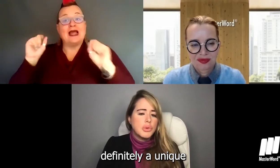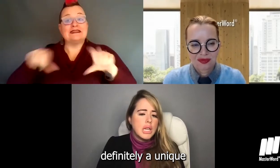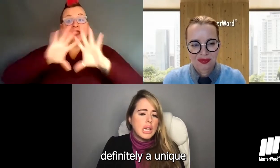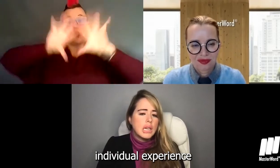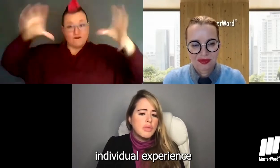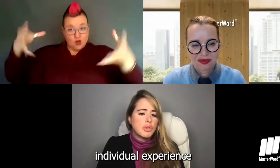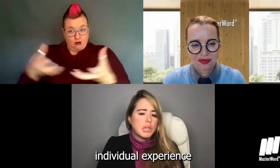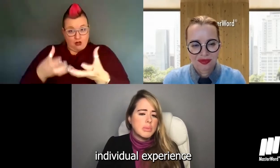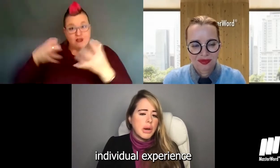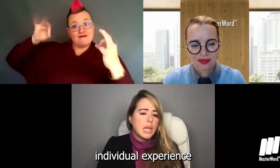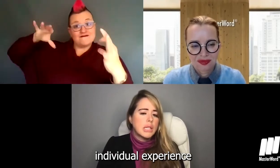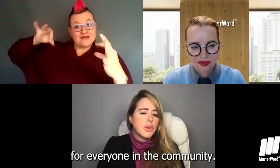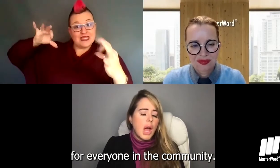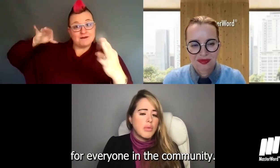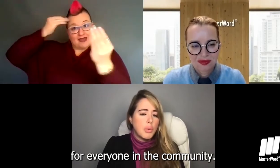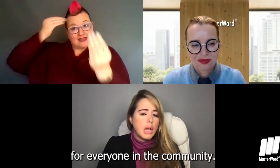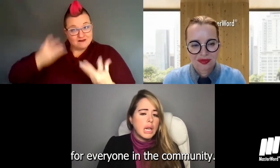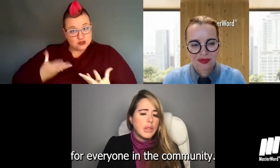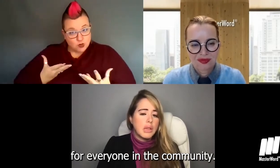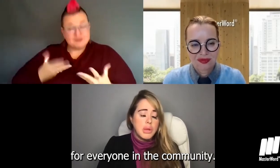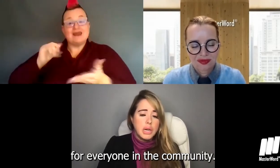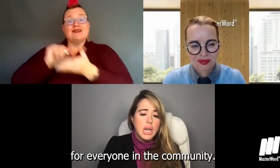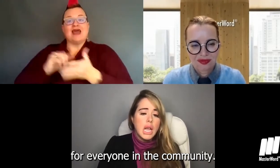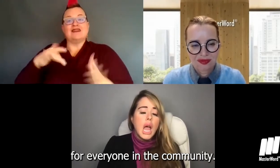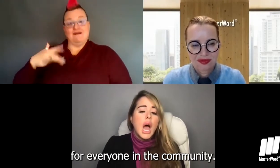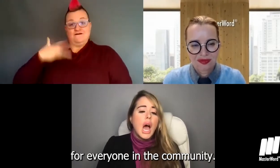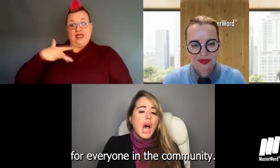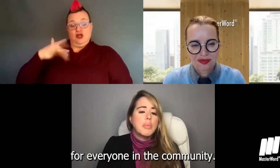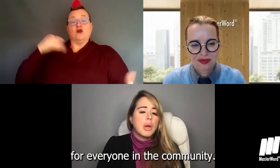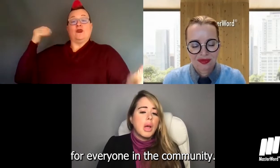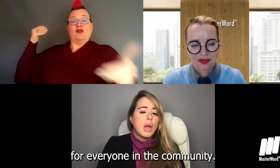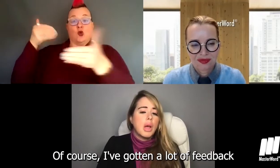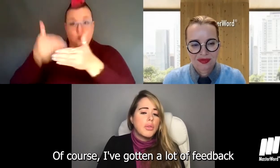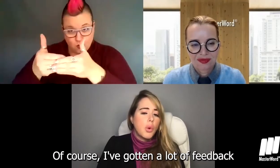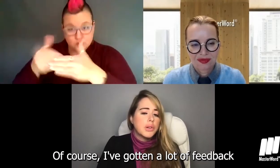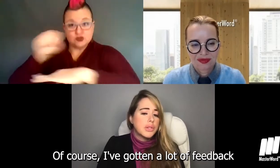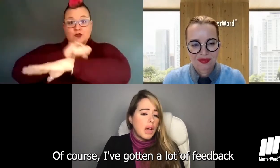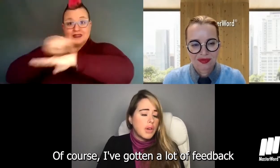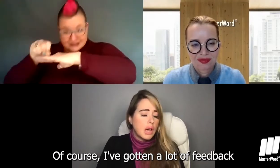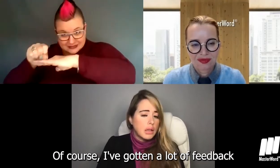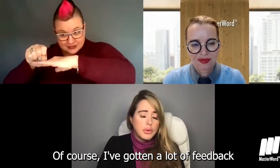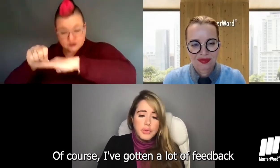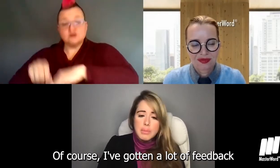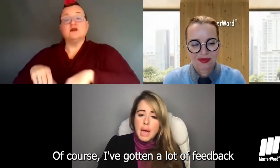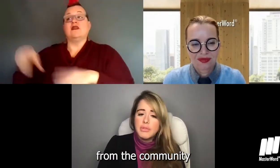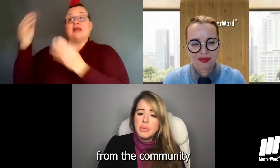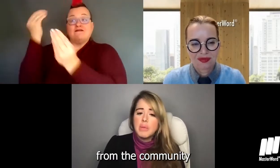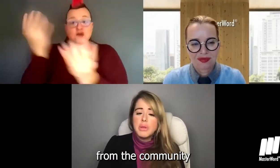unique individual experience for everyone in the community. Of course, I've gotten a lot of feedback from the community